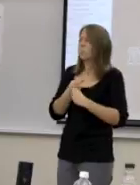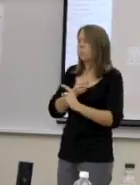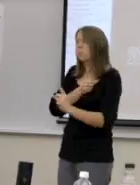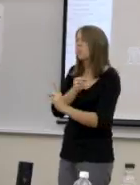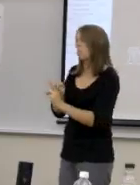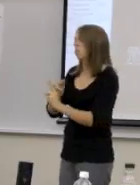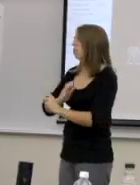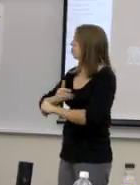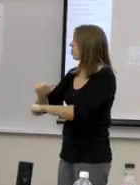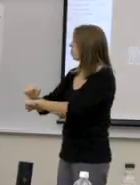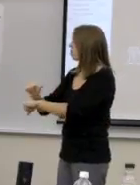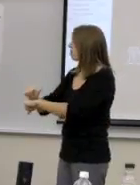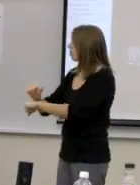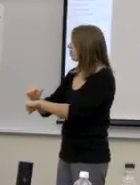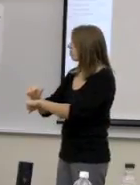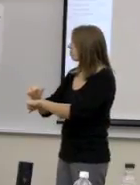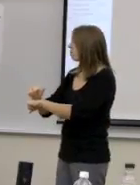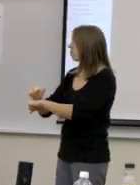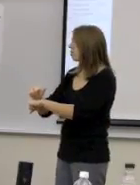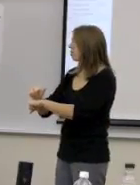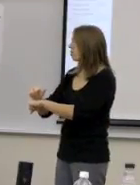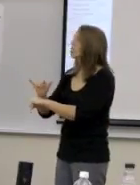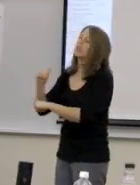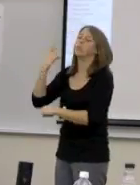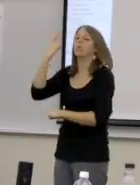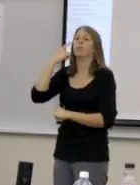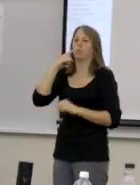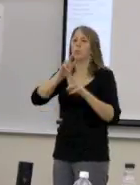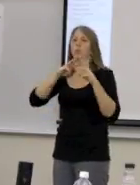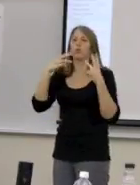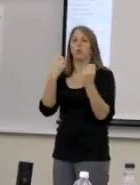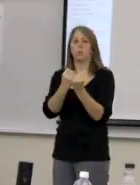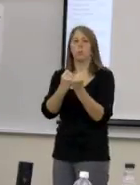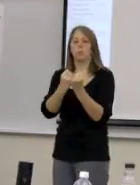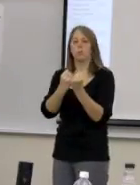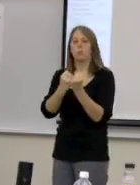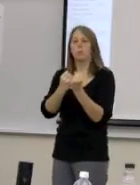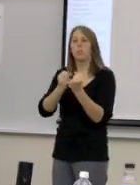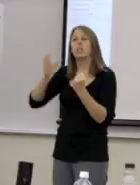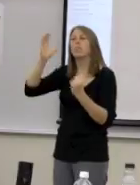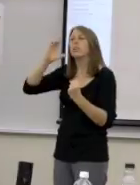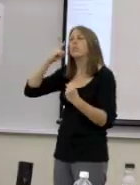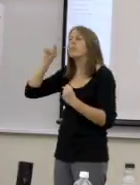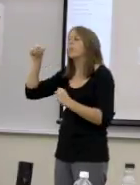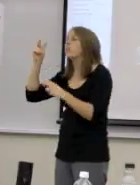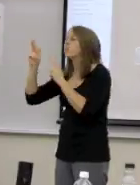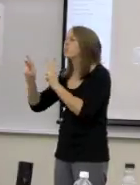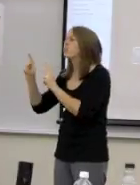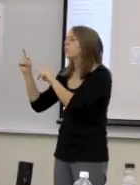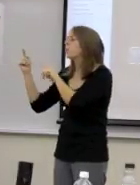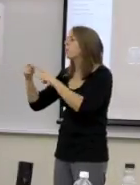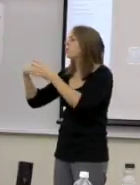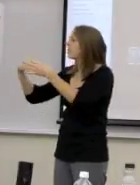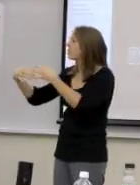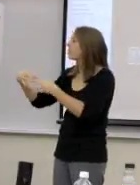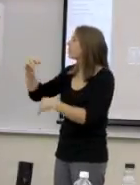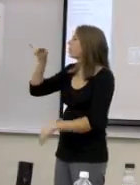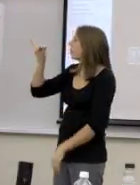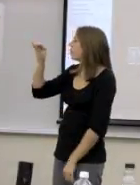So that's why we're having this. I'm also looking for someone that can come in and talk about yoga and Pilates, and can talk